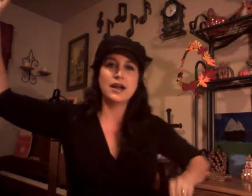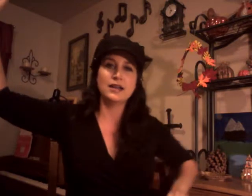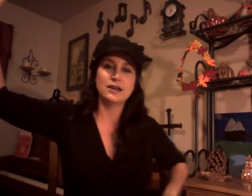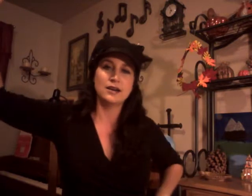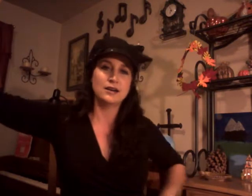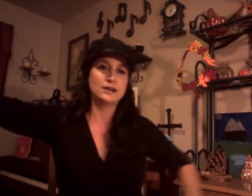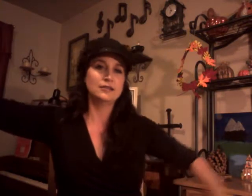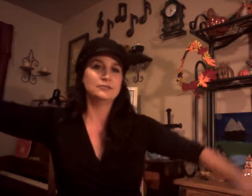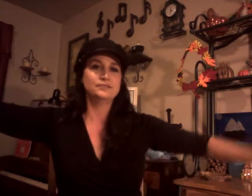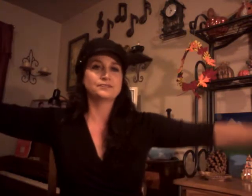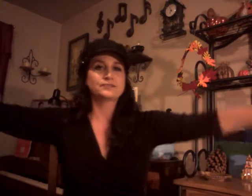Messiah,